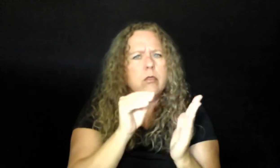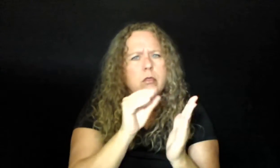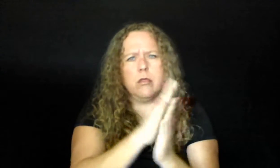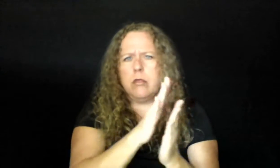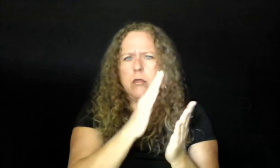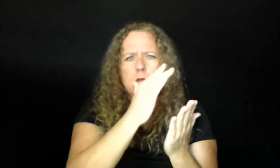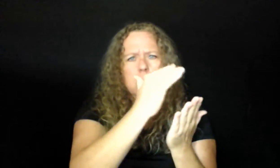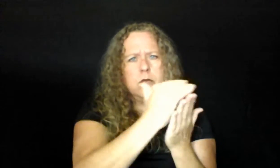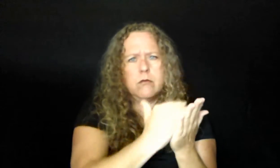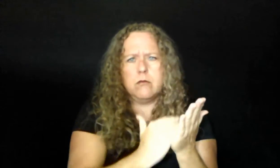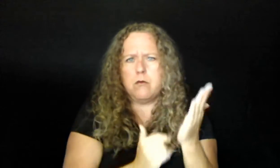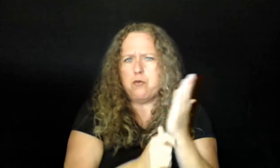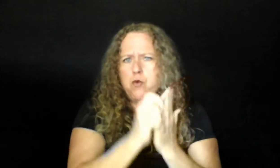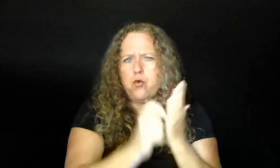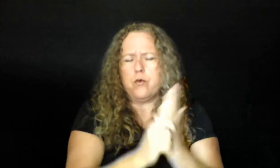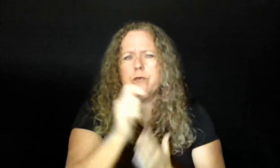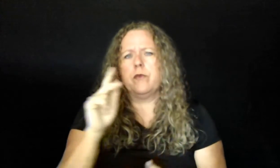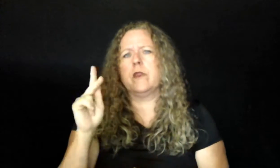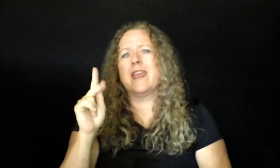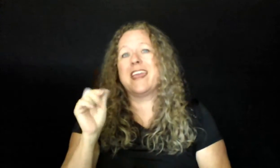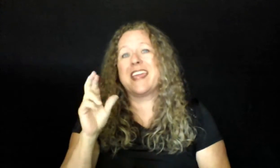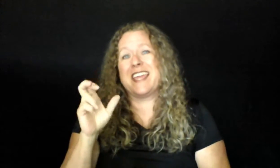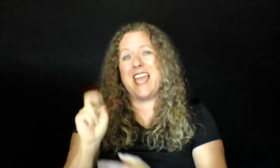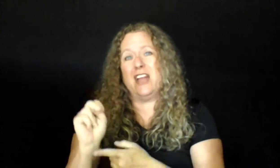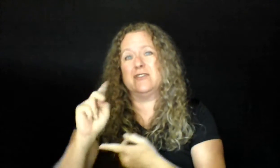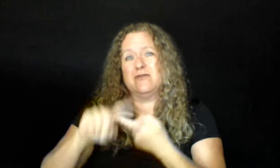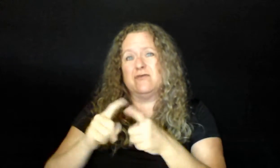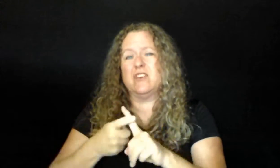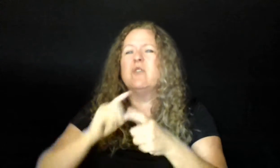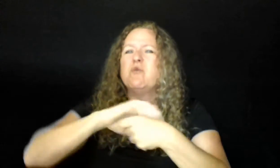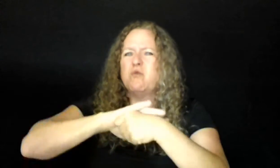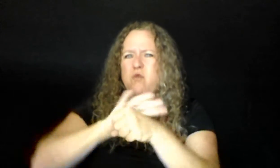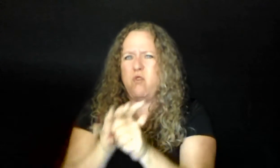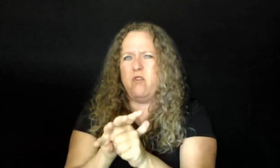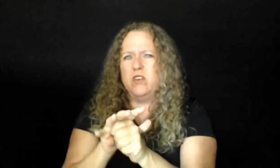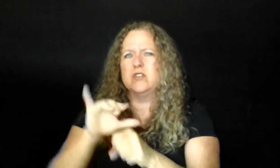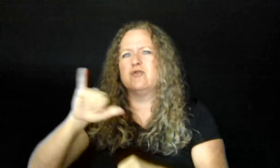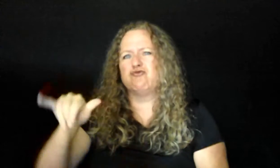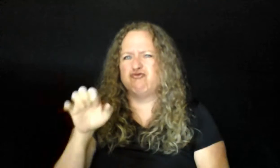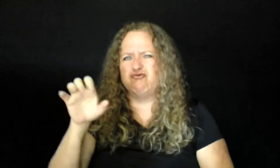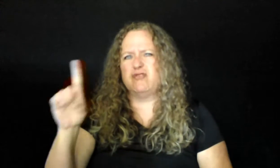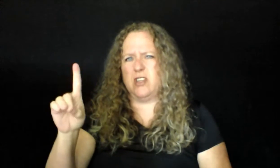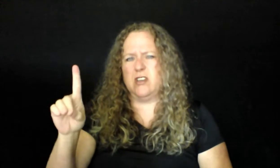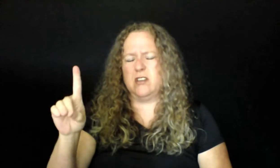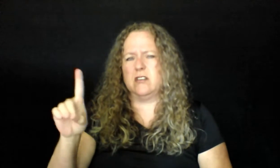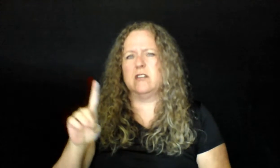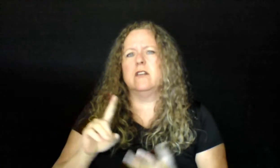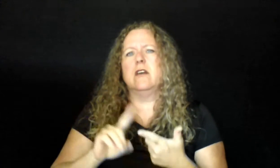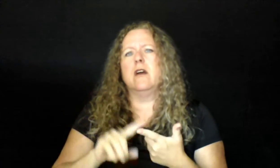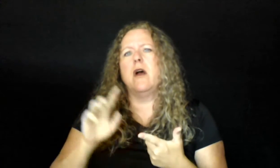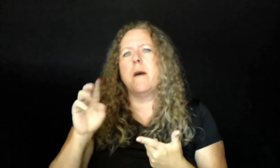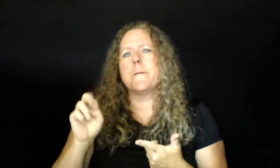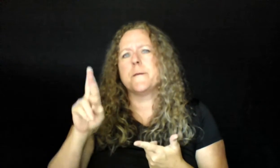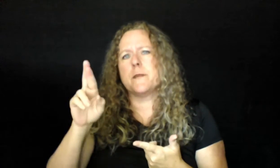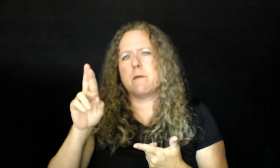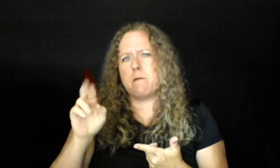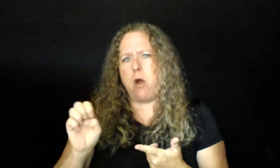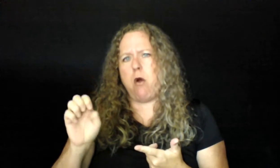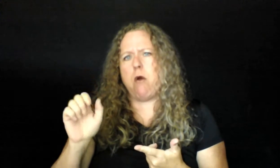bulletin. Karen's friend has COVID. His name is Jed York. Mar Winkleman. And Don Stock will